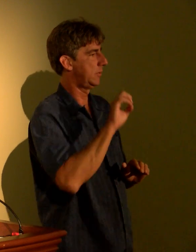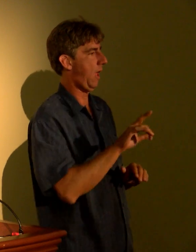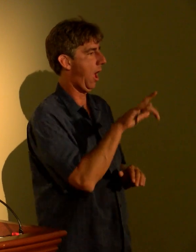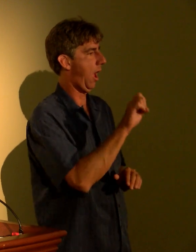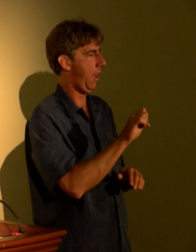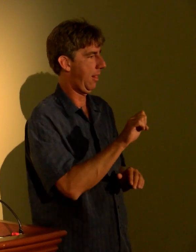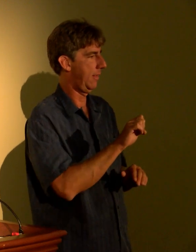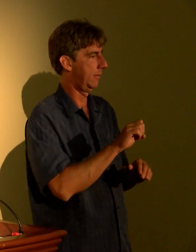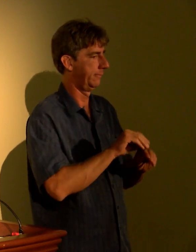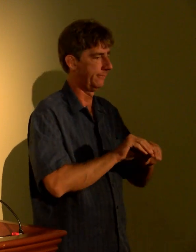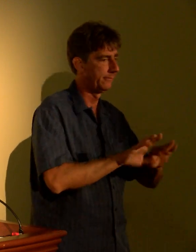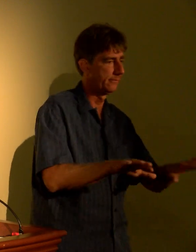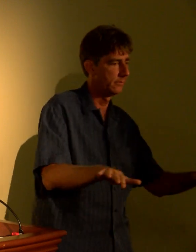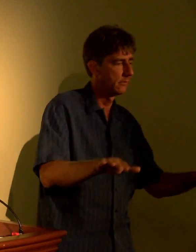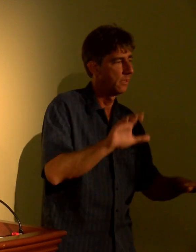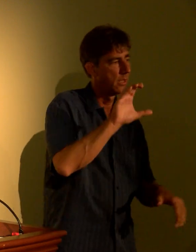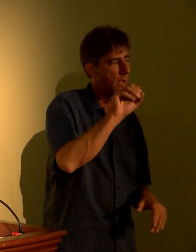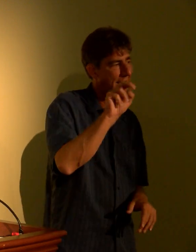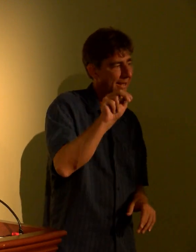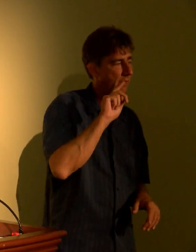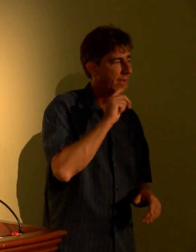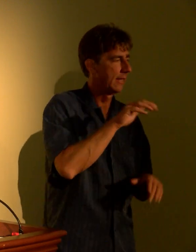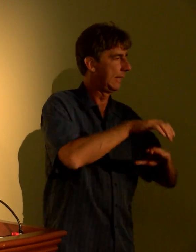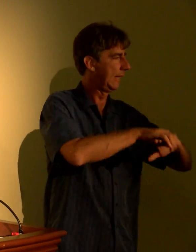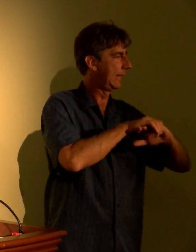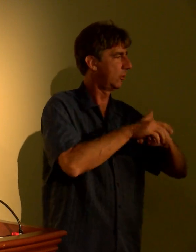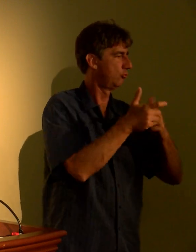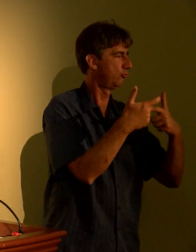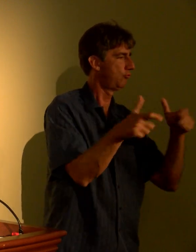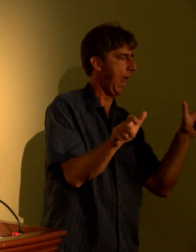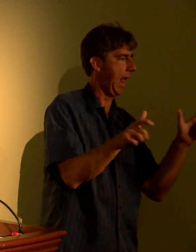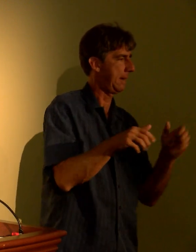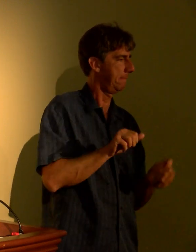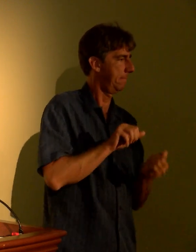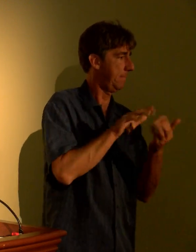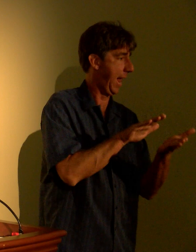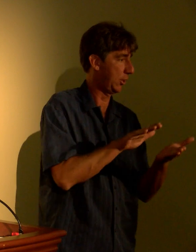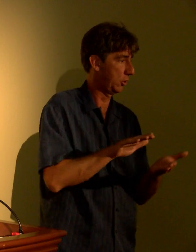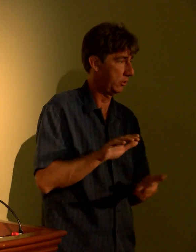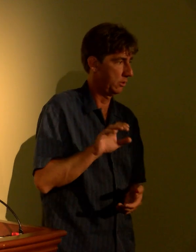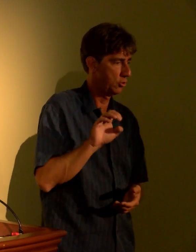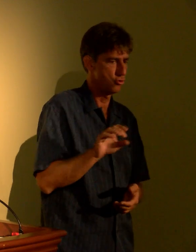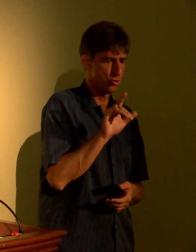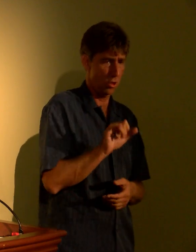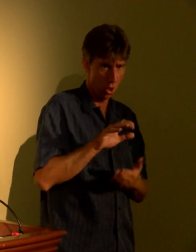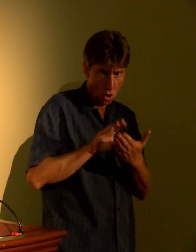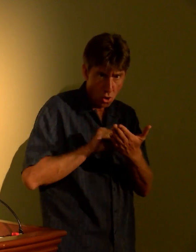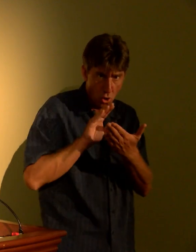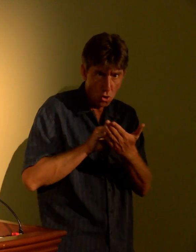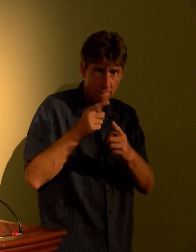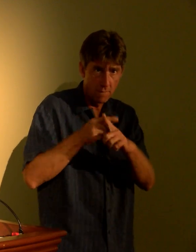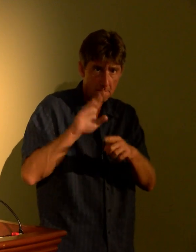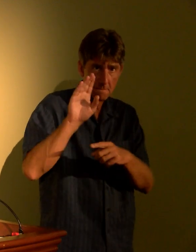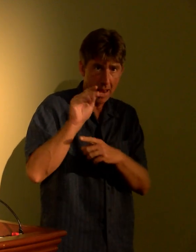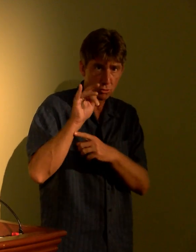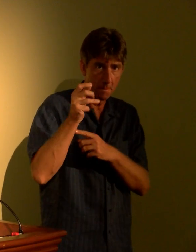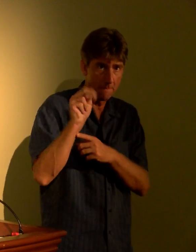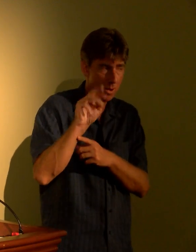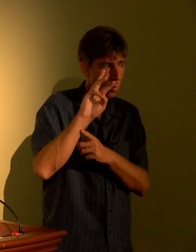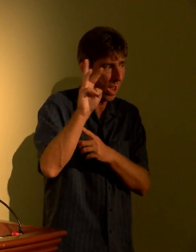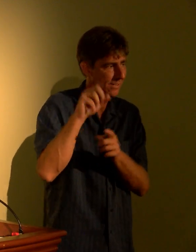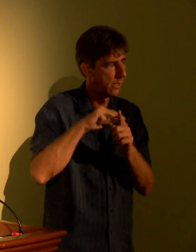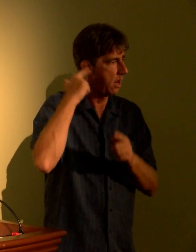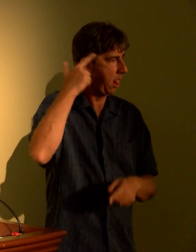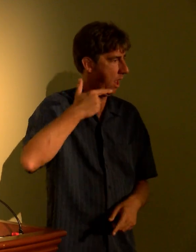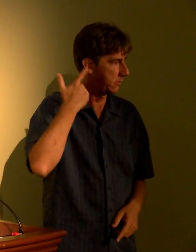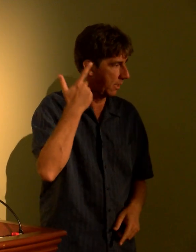and in particular the English grand manner that Earle had learned from Benjamin West in London. And this had a profound effect on